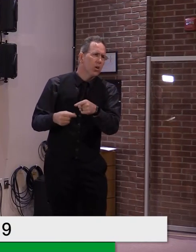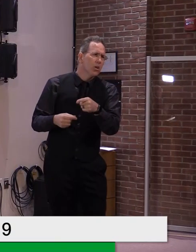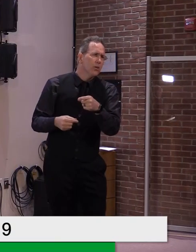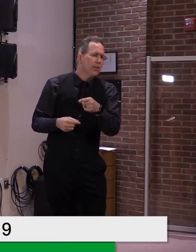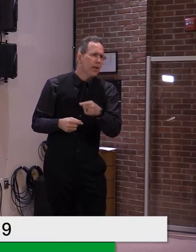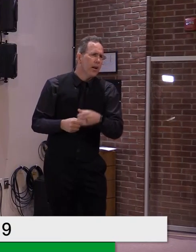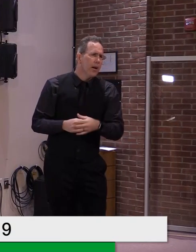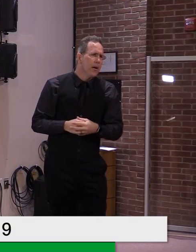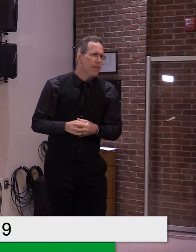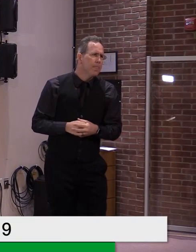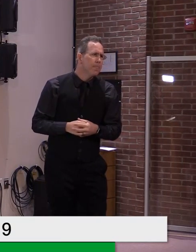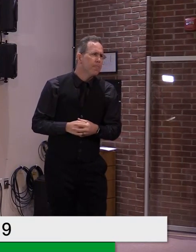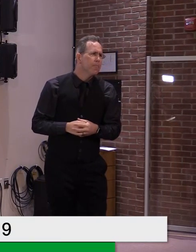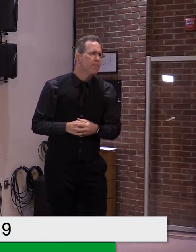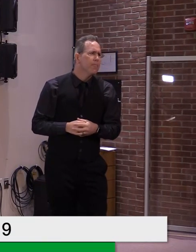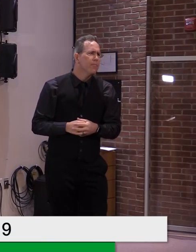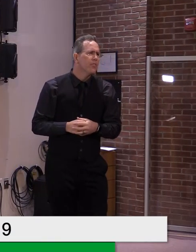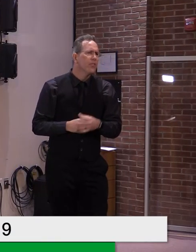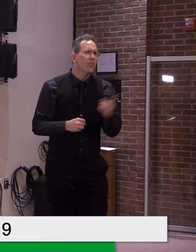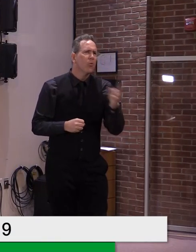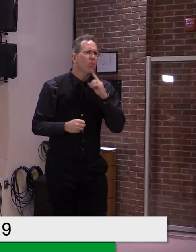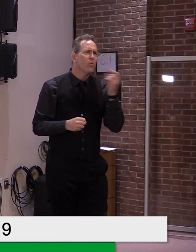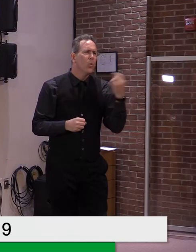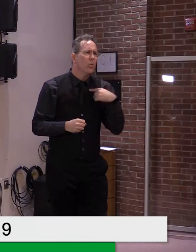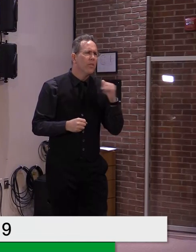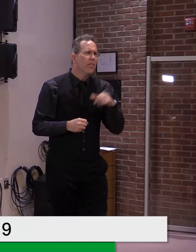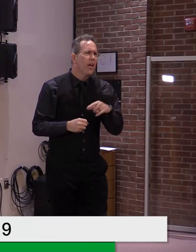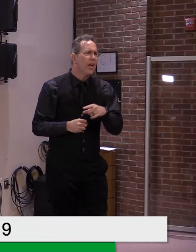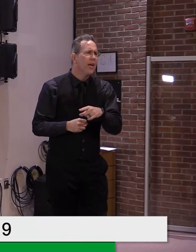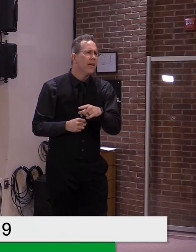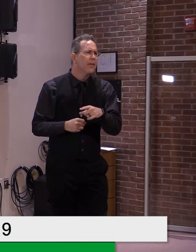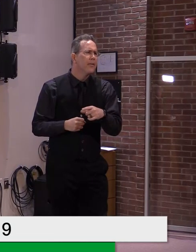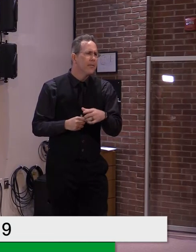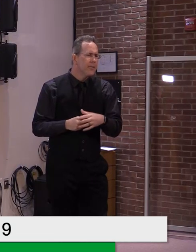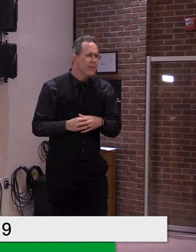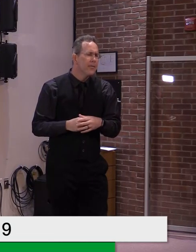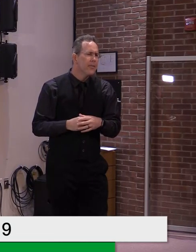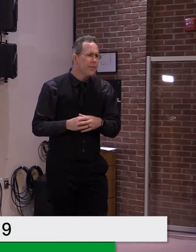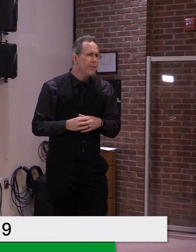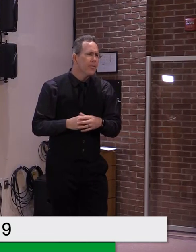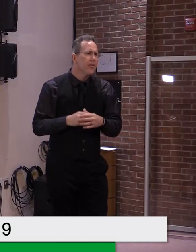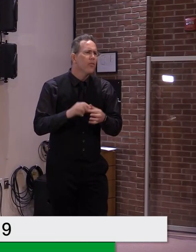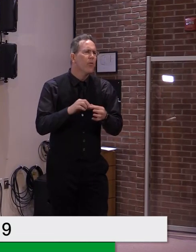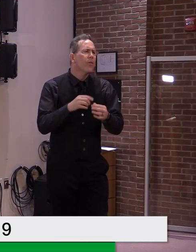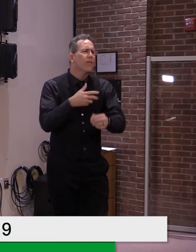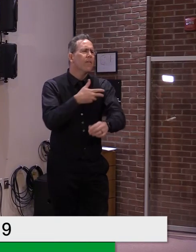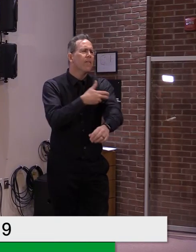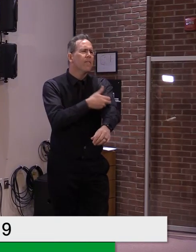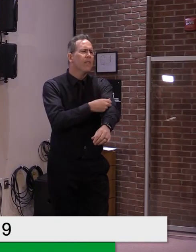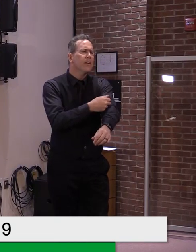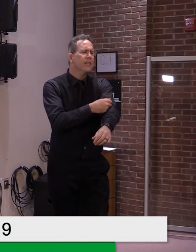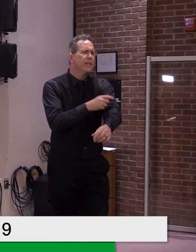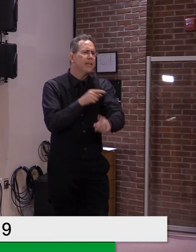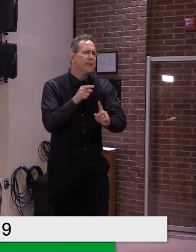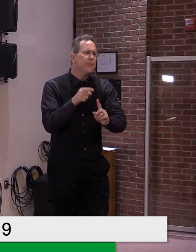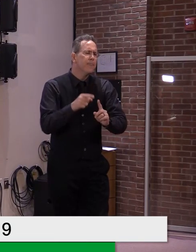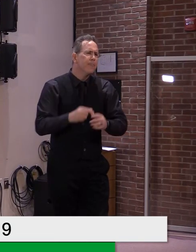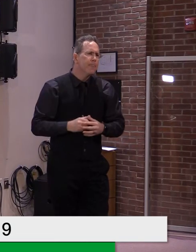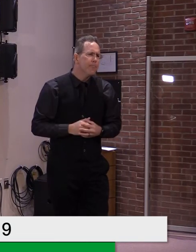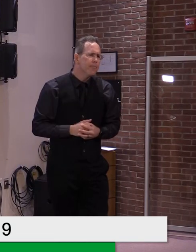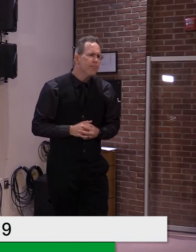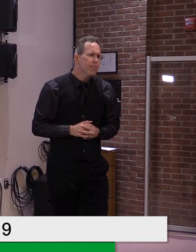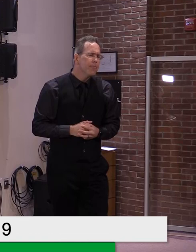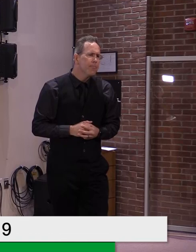vaccination appointment because they got moved up, as you had mentioned earlier in your discussion, got moved up to go to a pharmacy